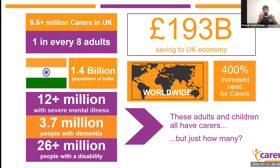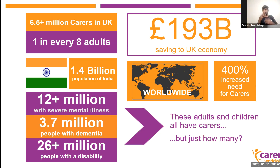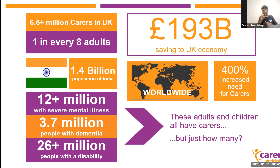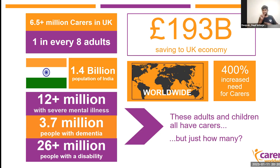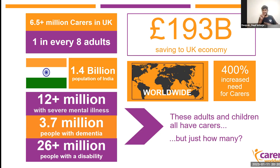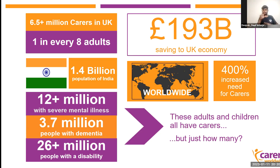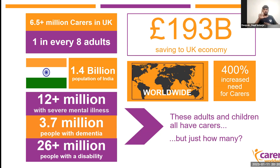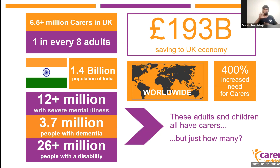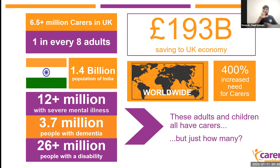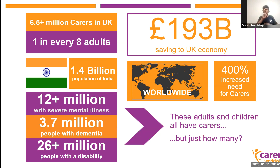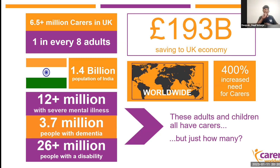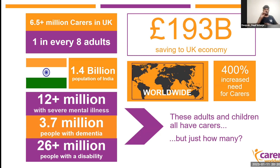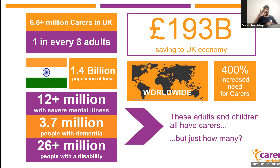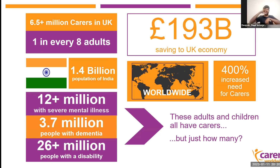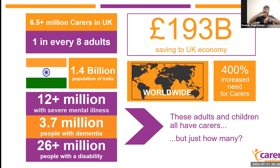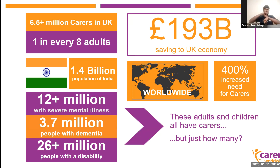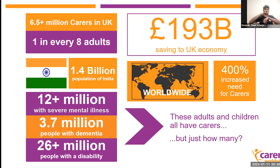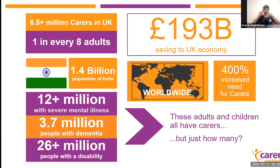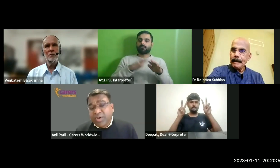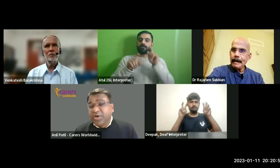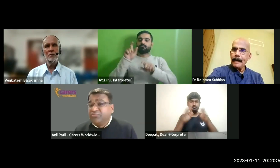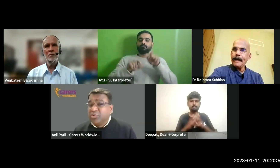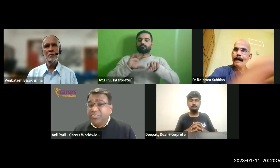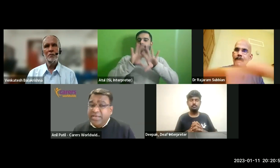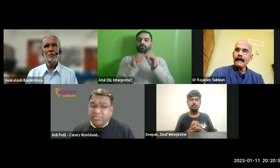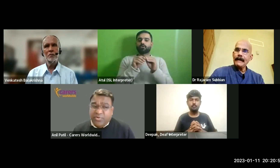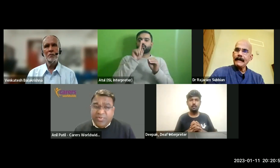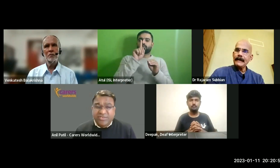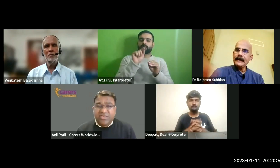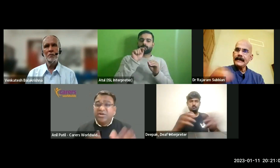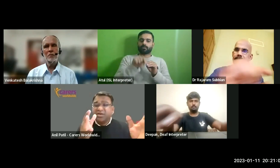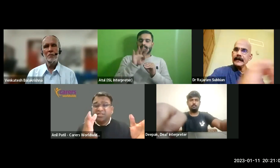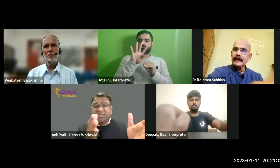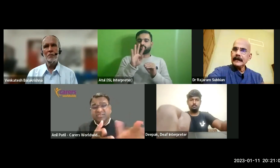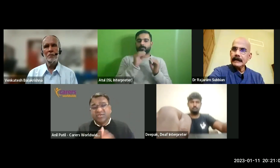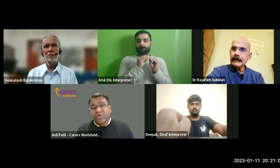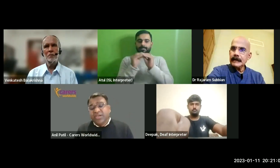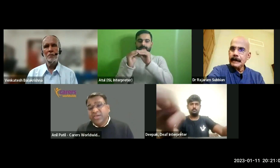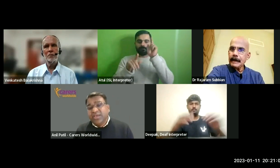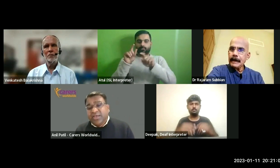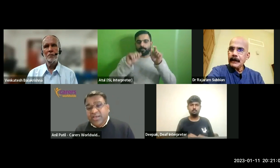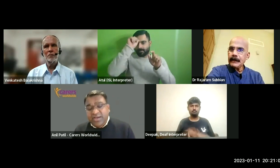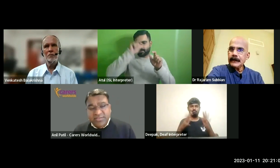In India, for example, we have a population of more than 1.4 billion population, and this is the